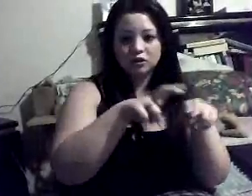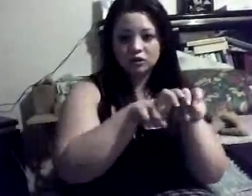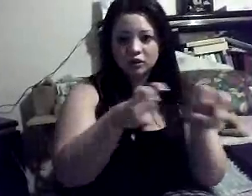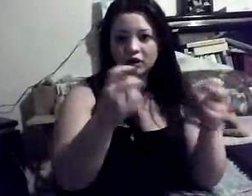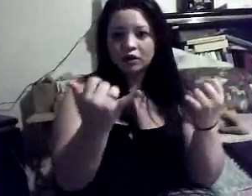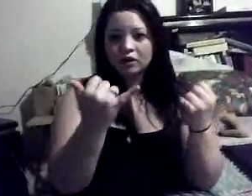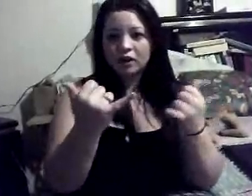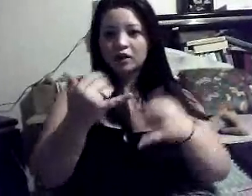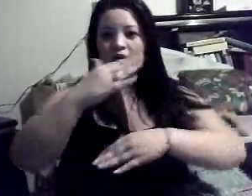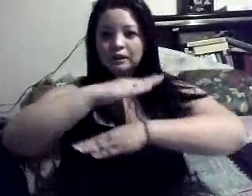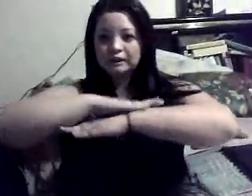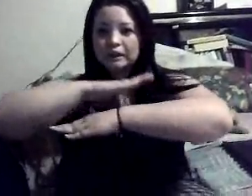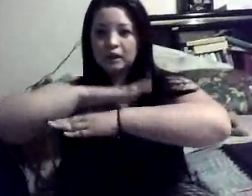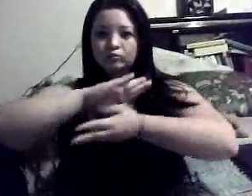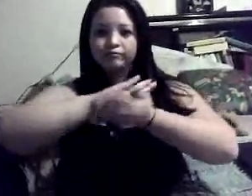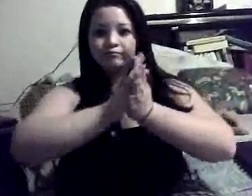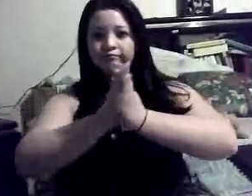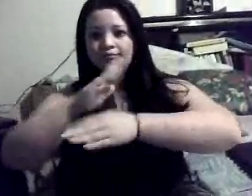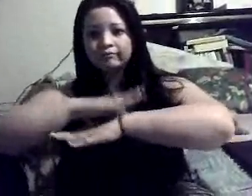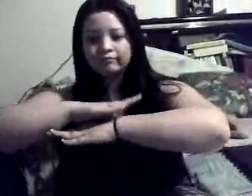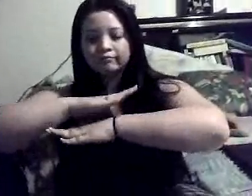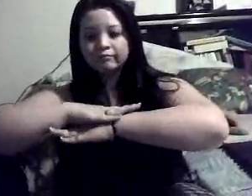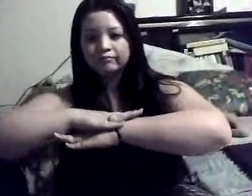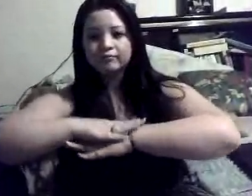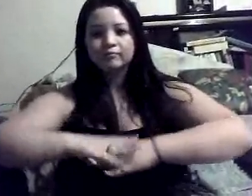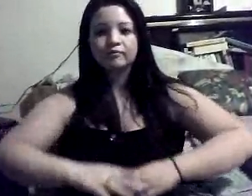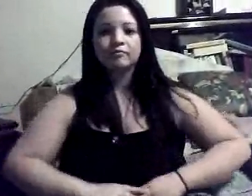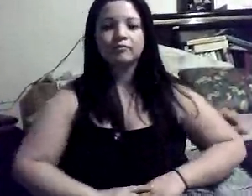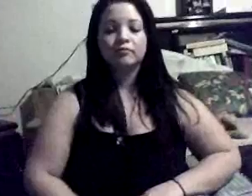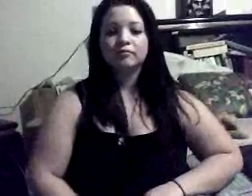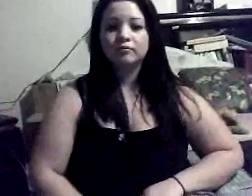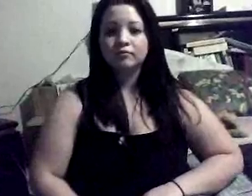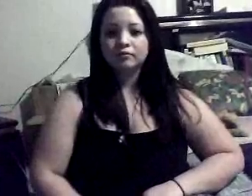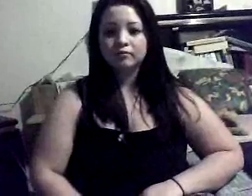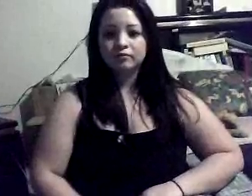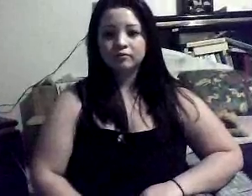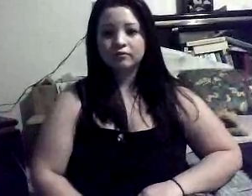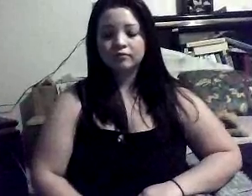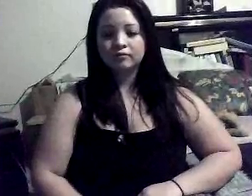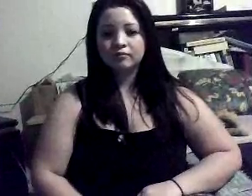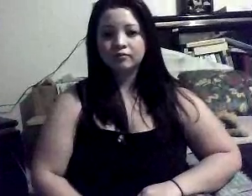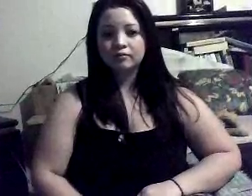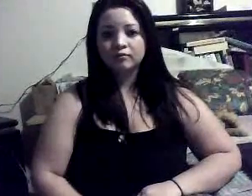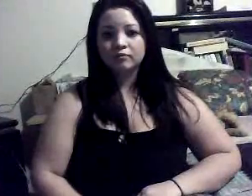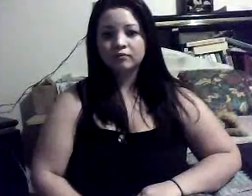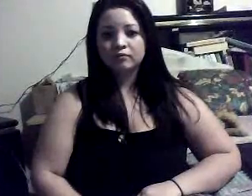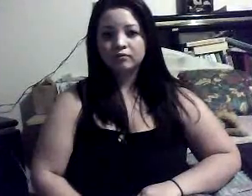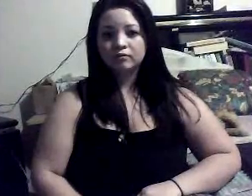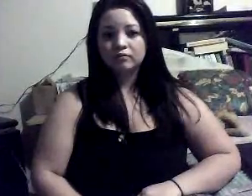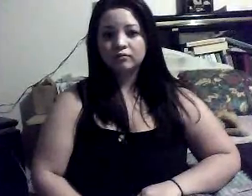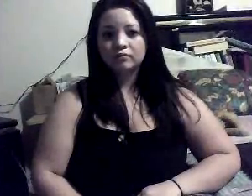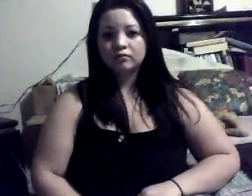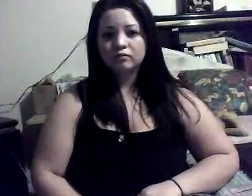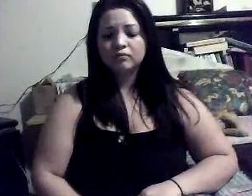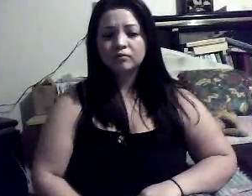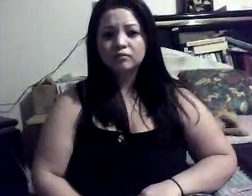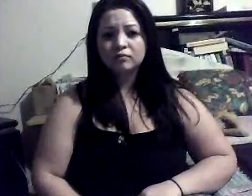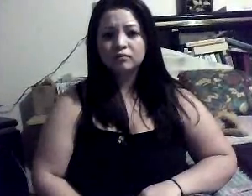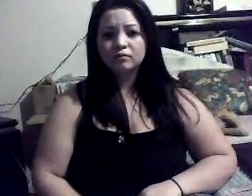I did manage to collect an old green platter and a gold Noritake coffee set, which I